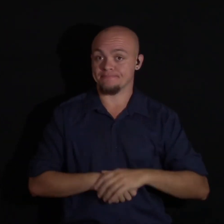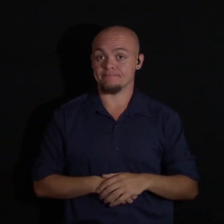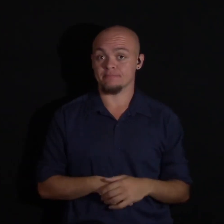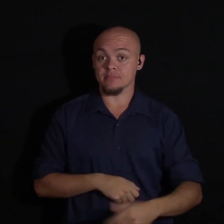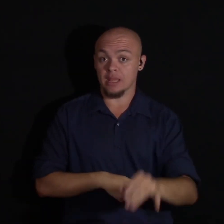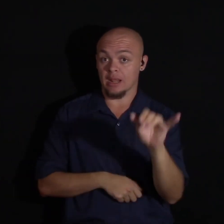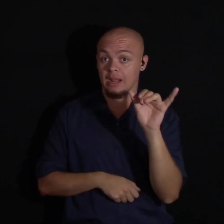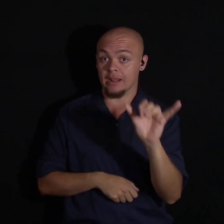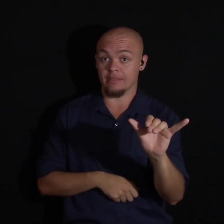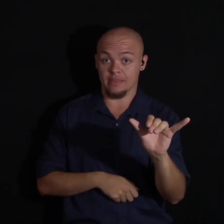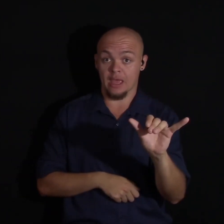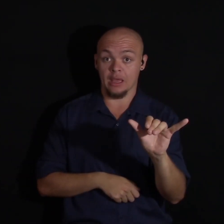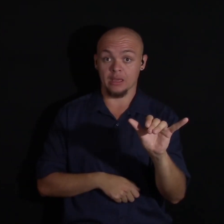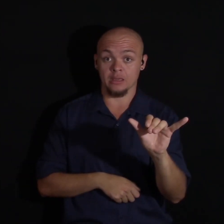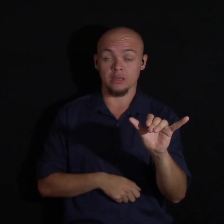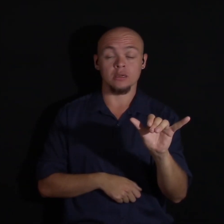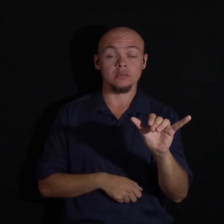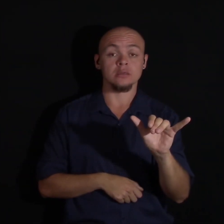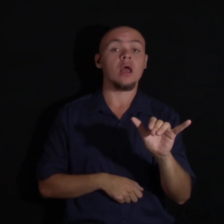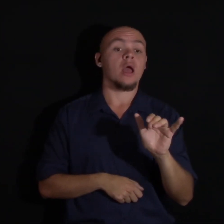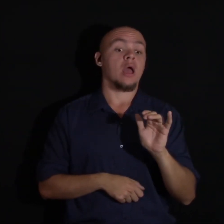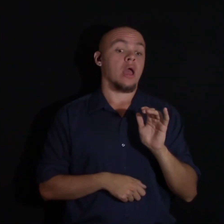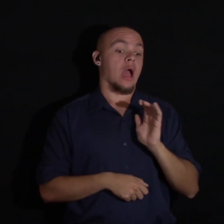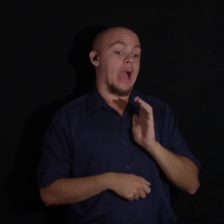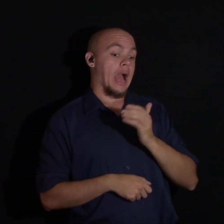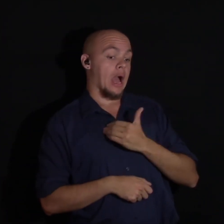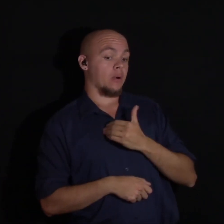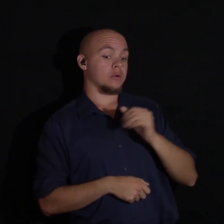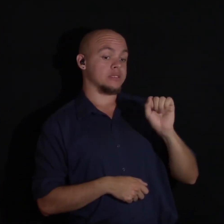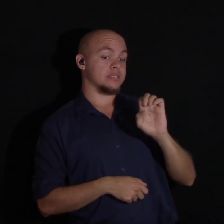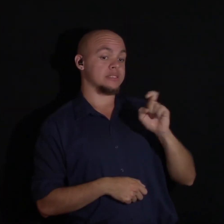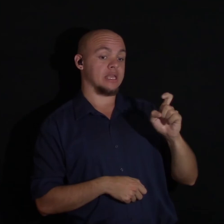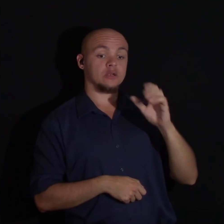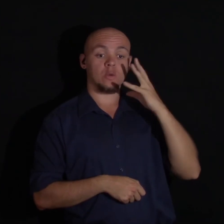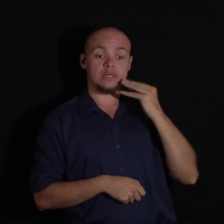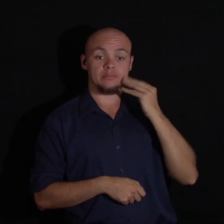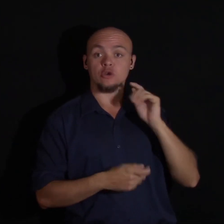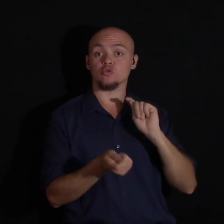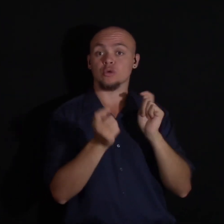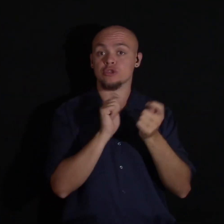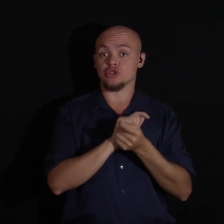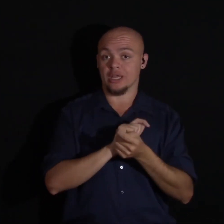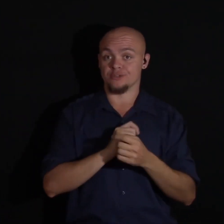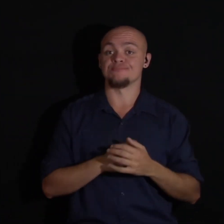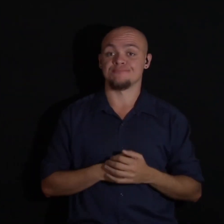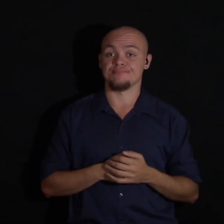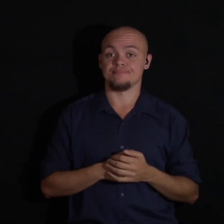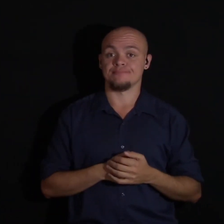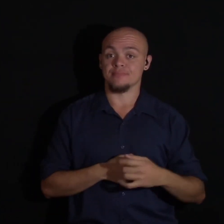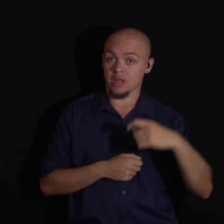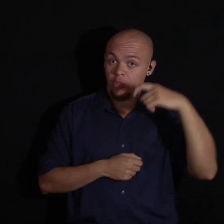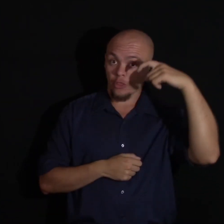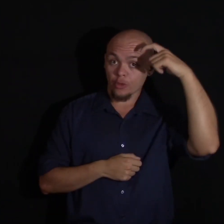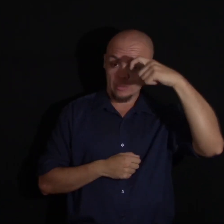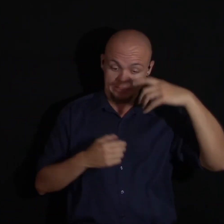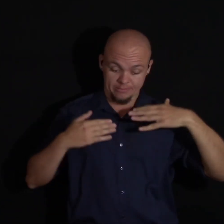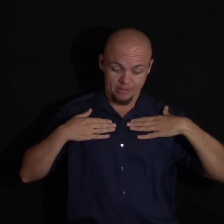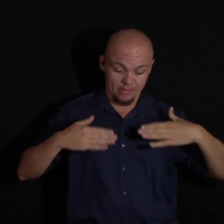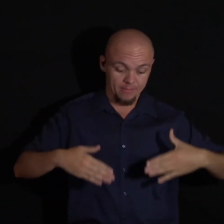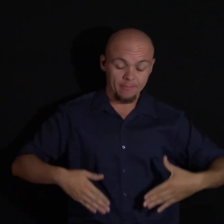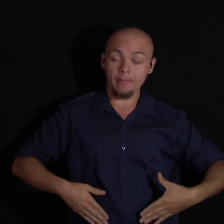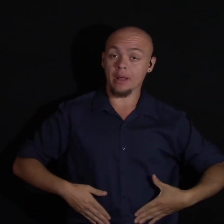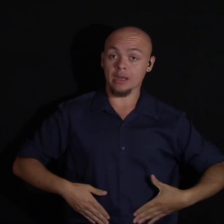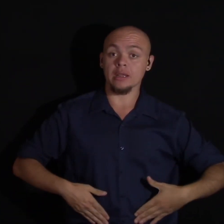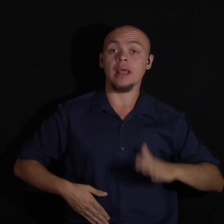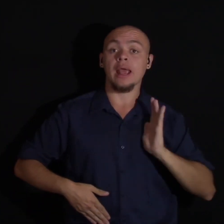that would change the way we had sex. And then we would have to refer back to the wisdom of our bodies and the